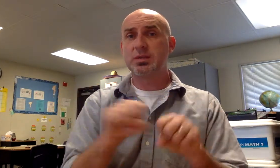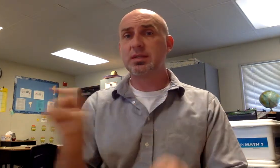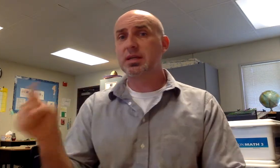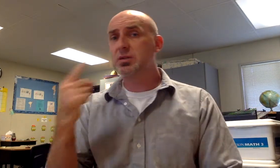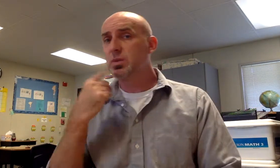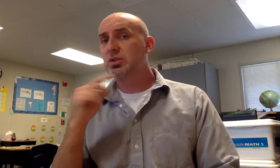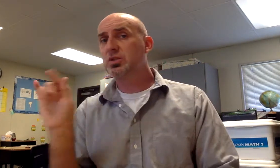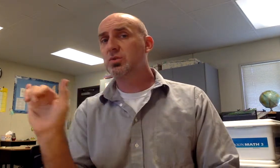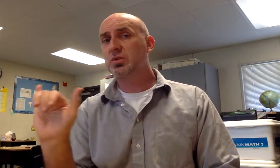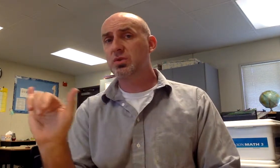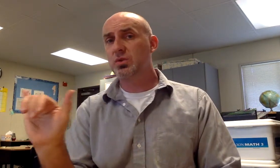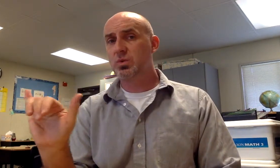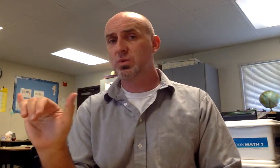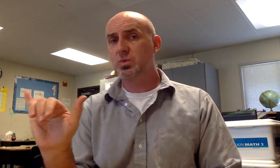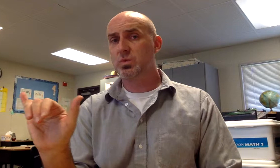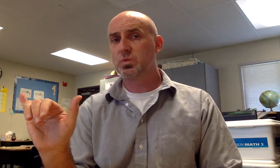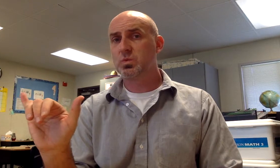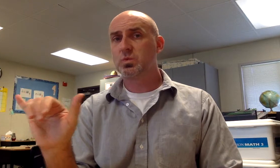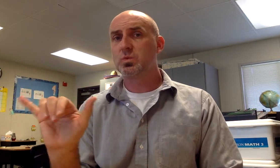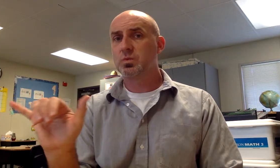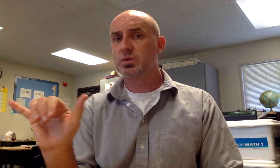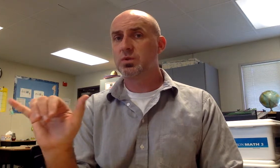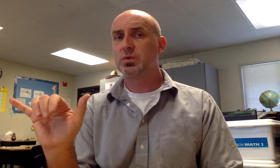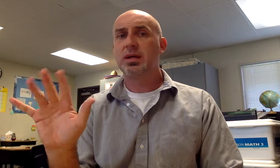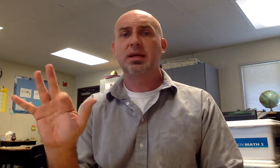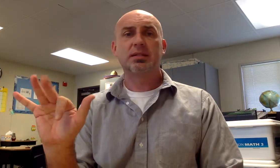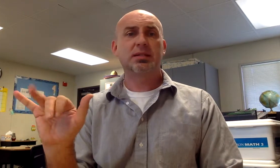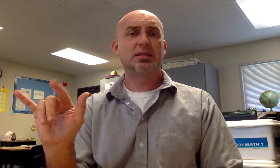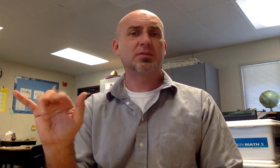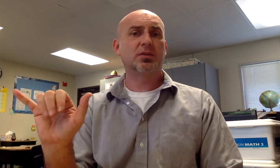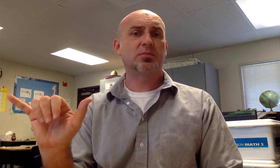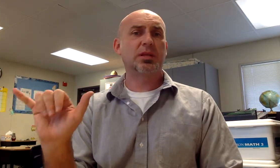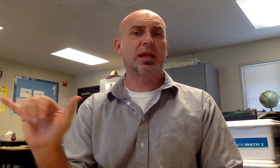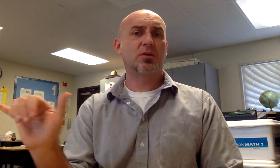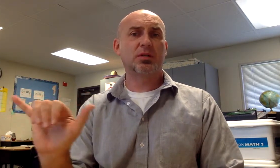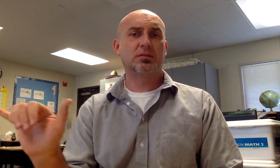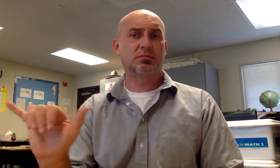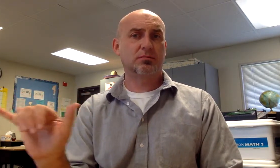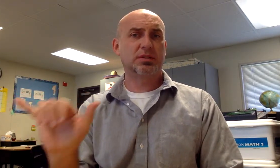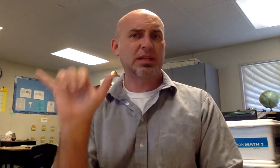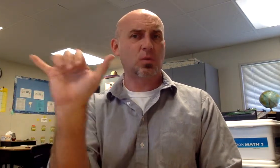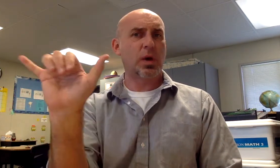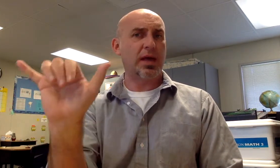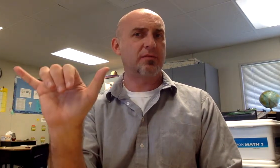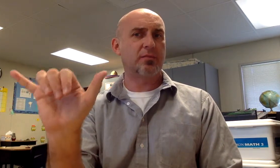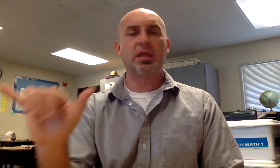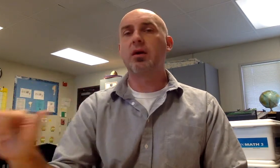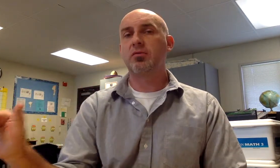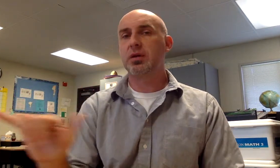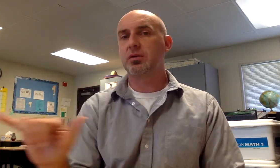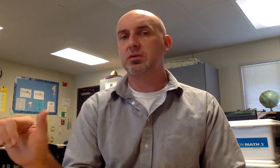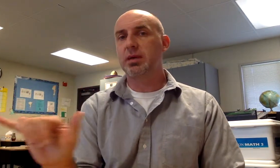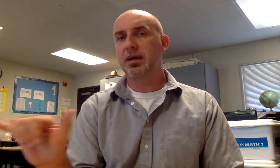and he has red shoes too. 2. It's like these fingers bend down, and it's like a Y from the alphabet. It goes back and